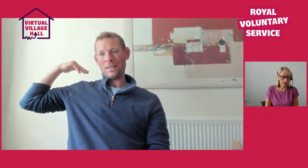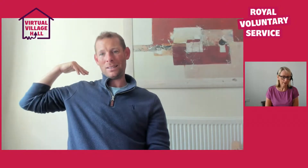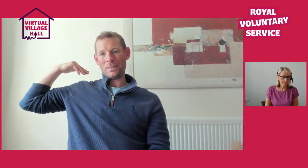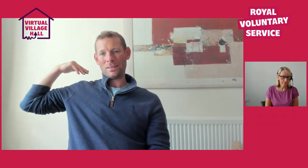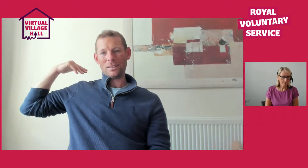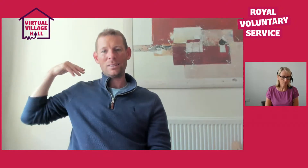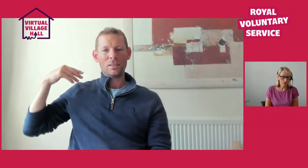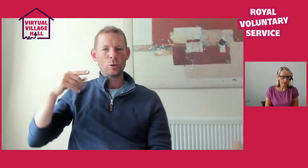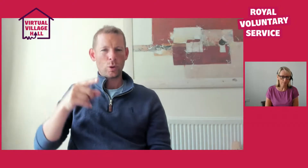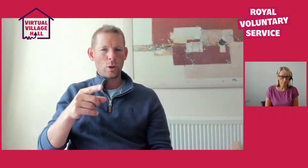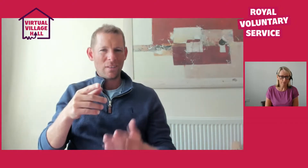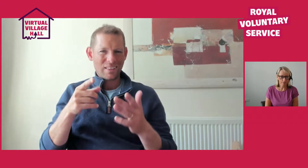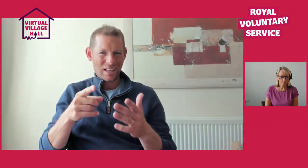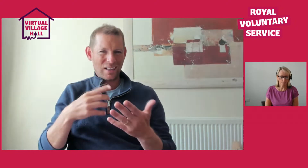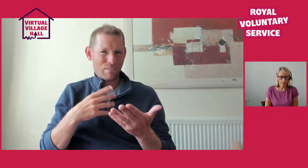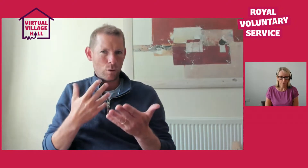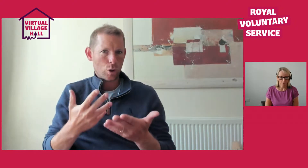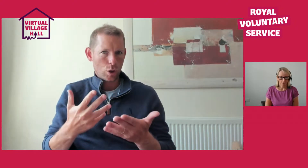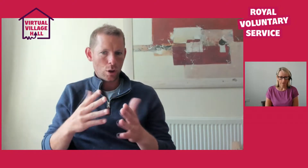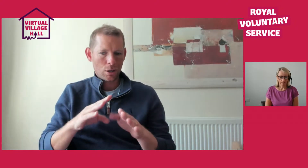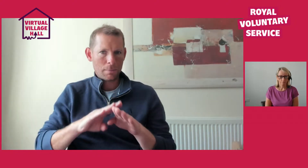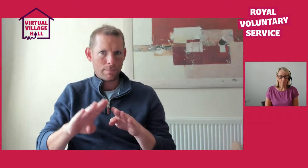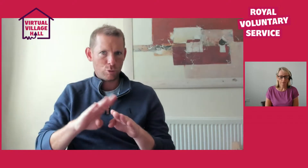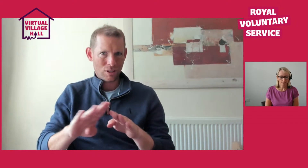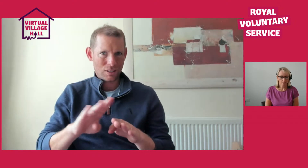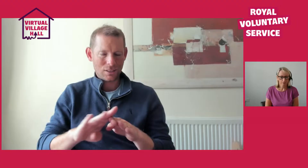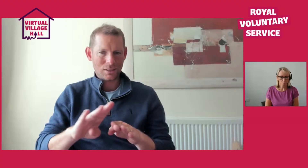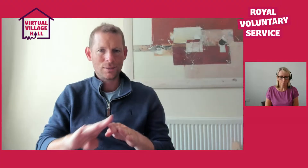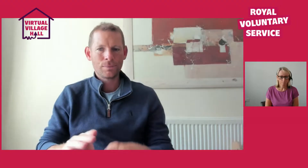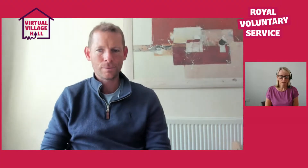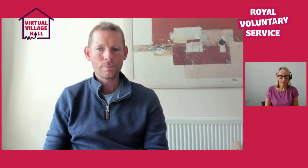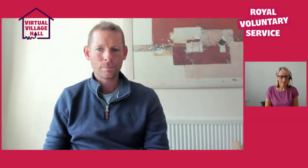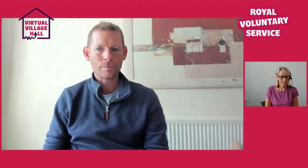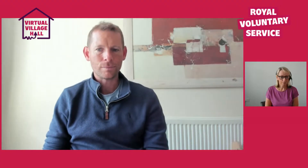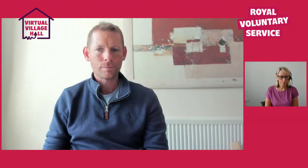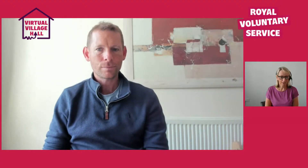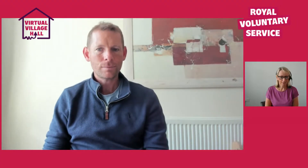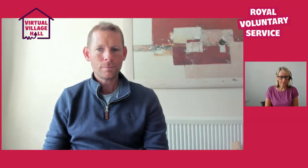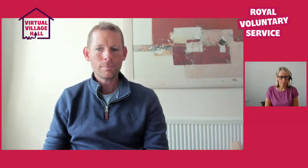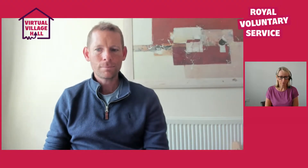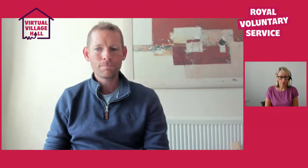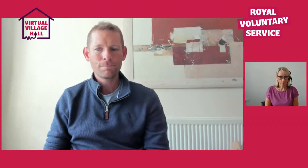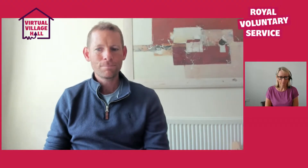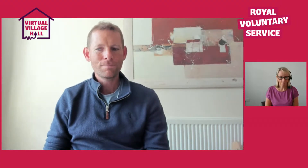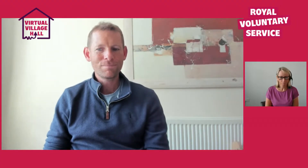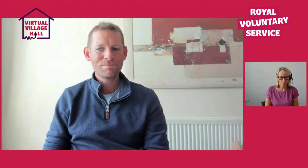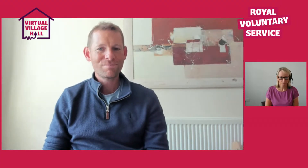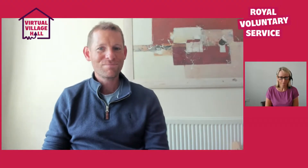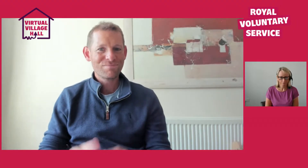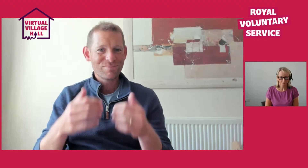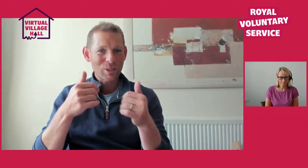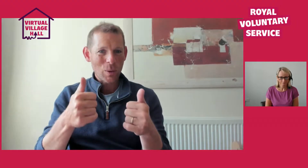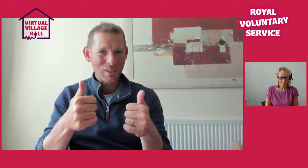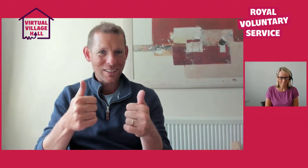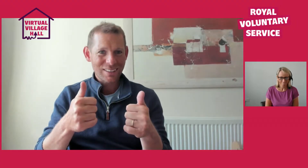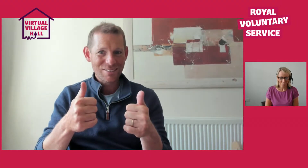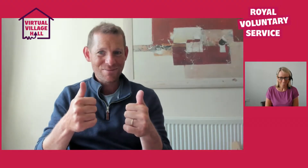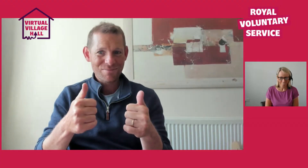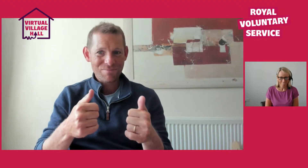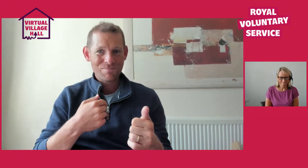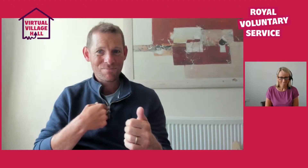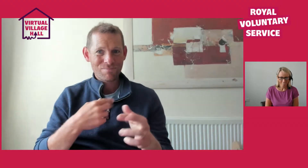or past. Try and keep it a bit simple. That's plenty to be practicing for now.